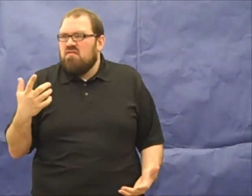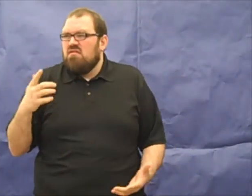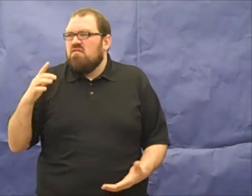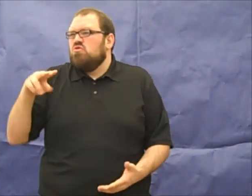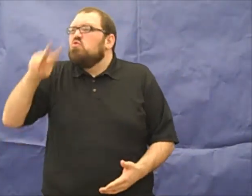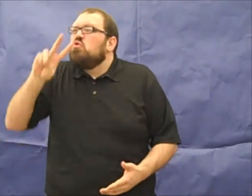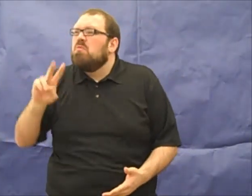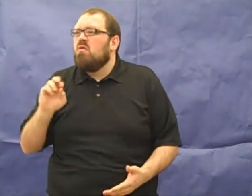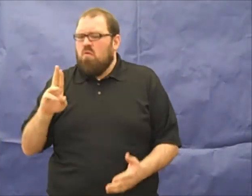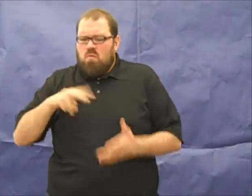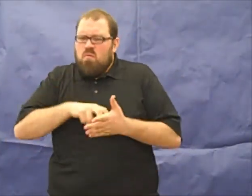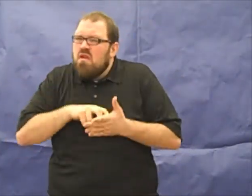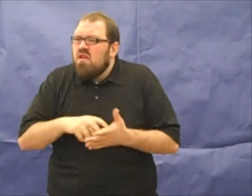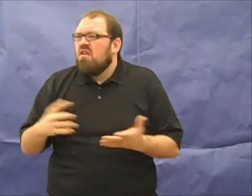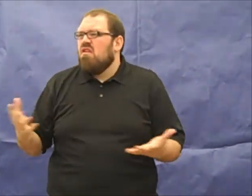or weak to handle them.